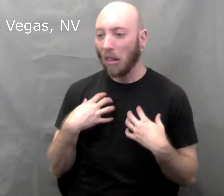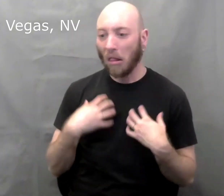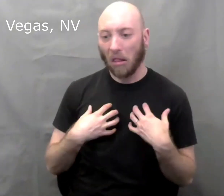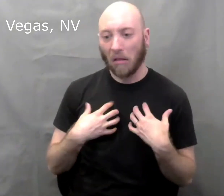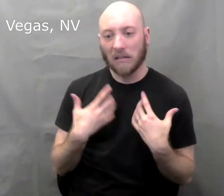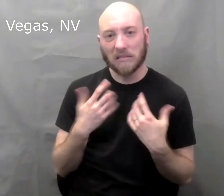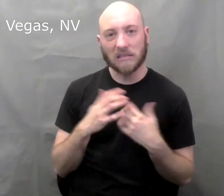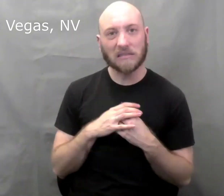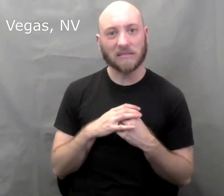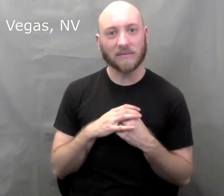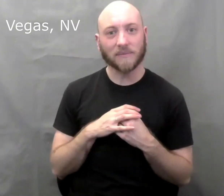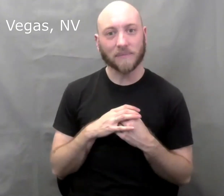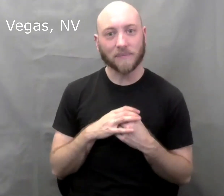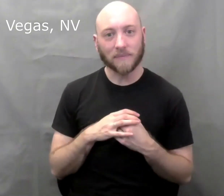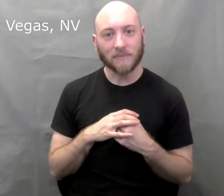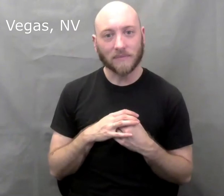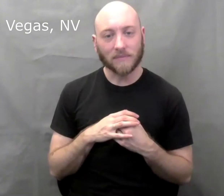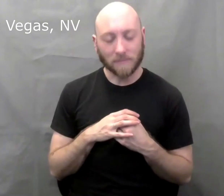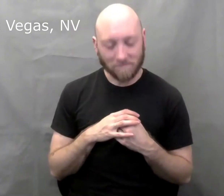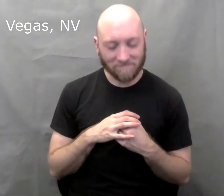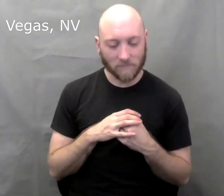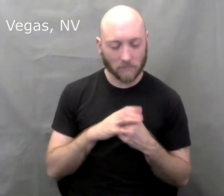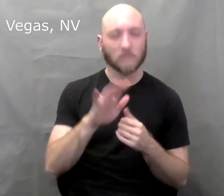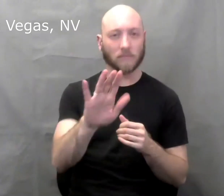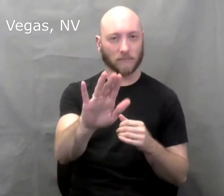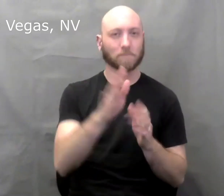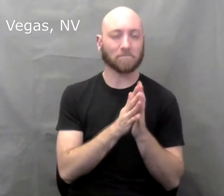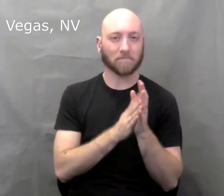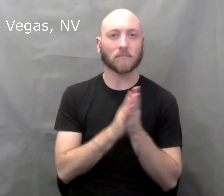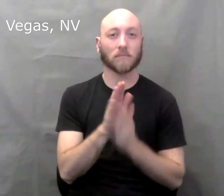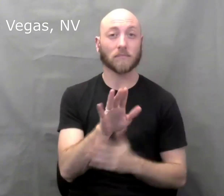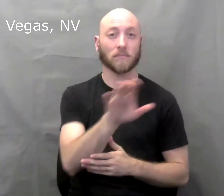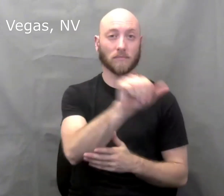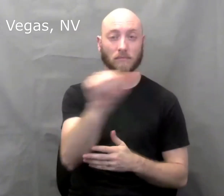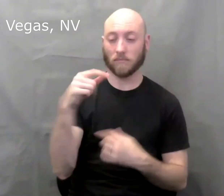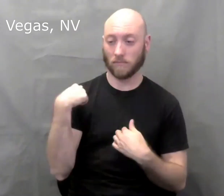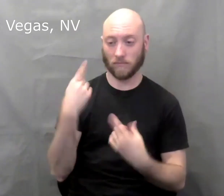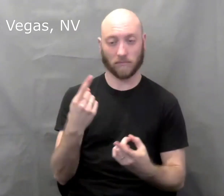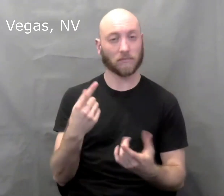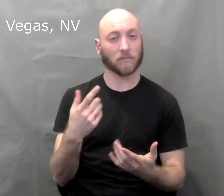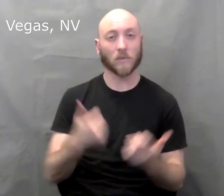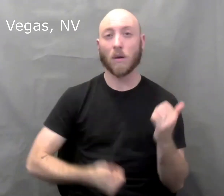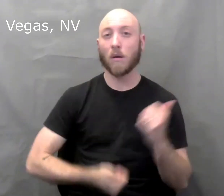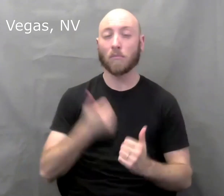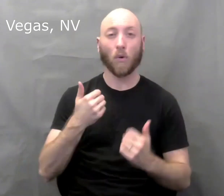the best thing that I've gotten from AA is the understanding that an ebb and flow is okay.